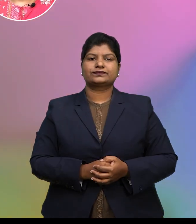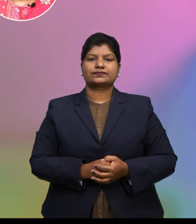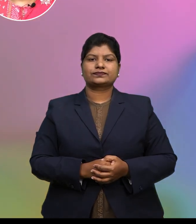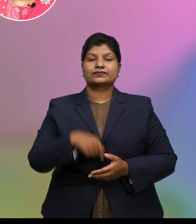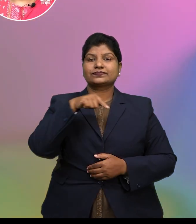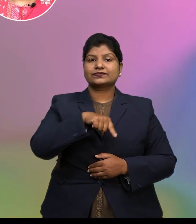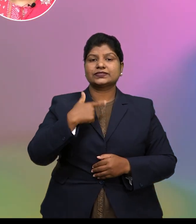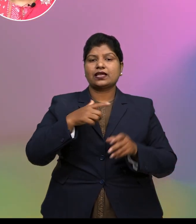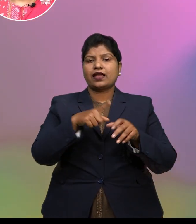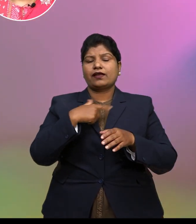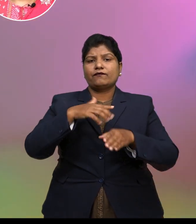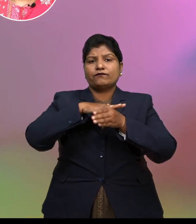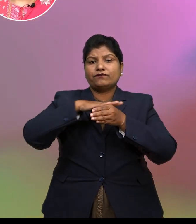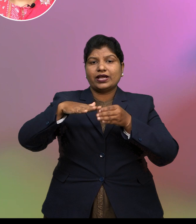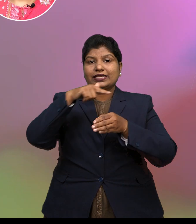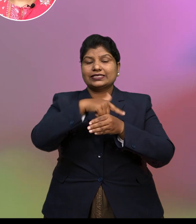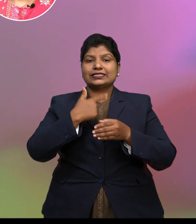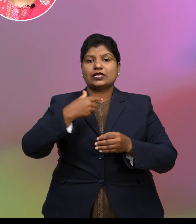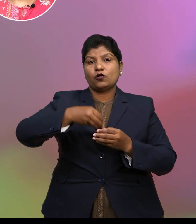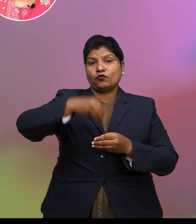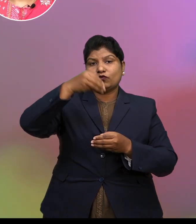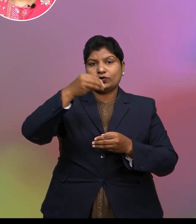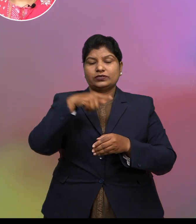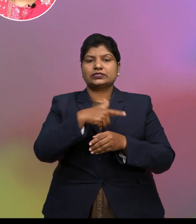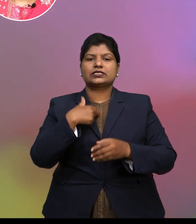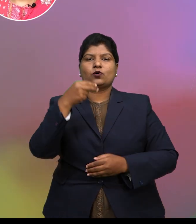is filled with the fluid called